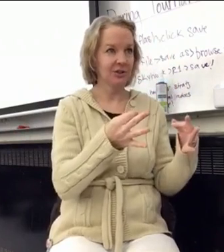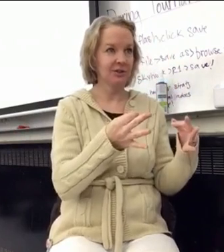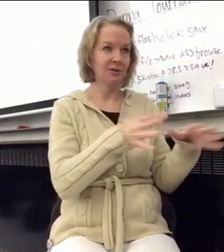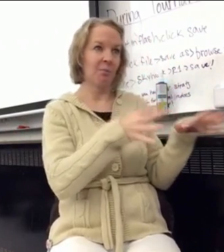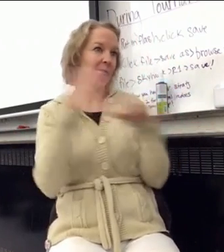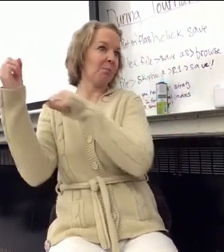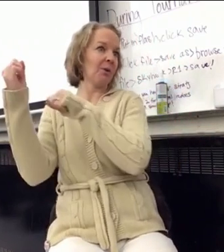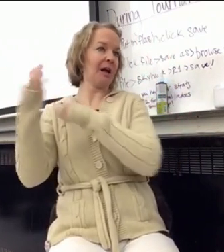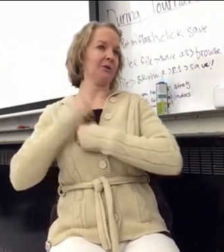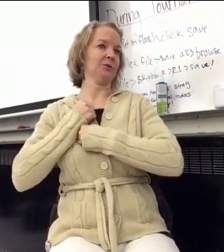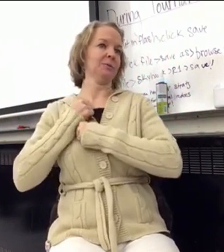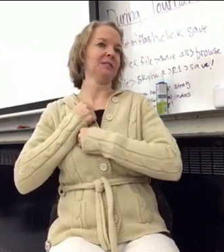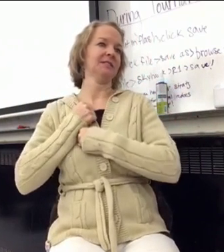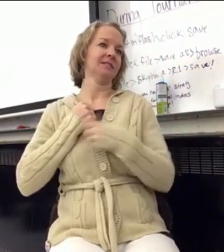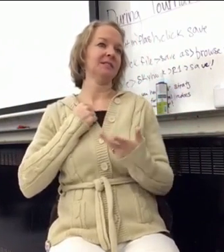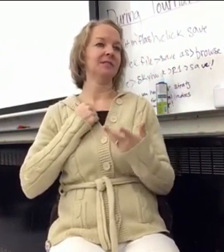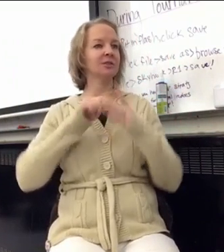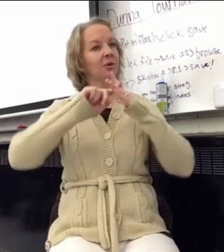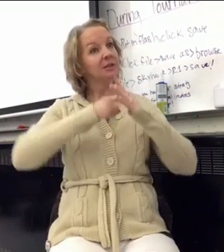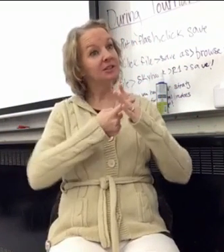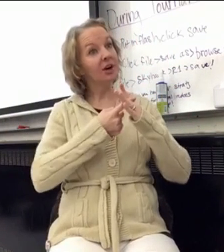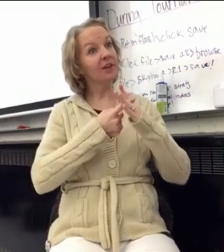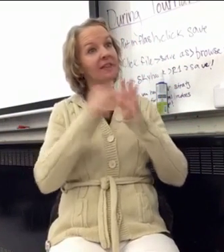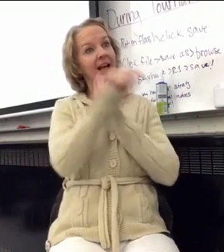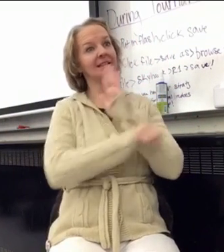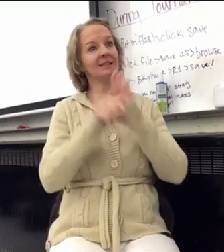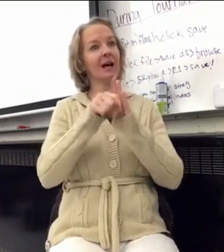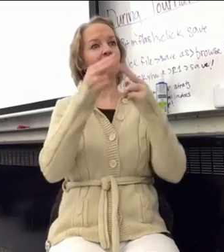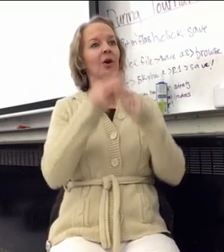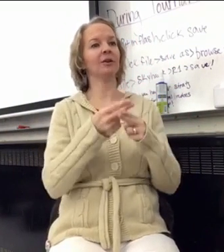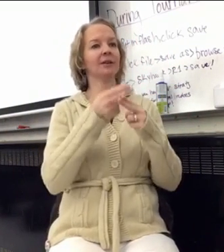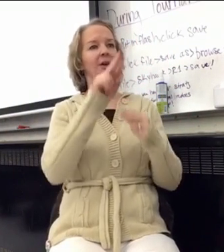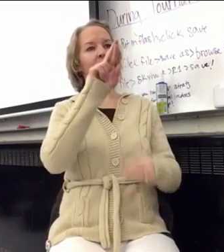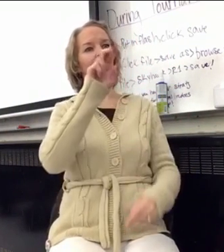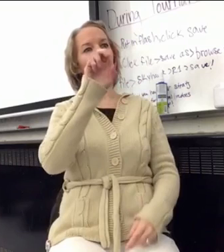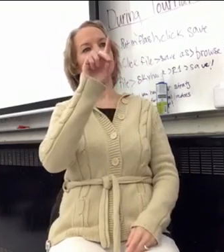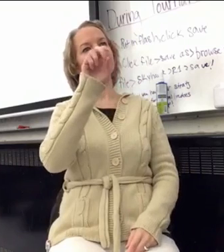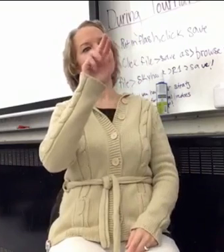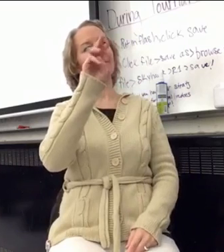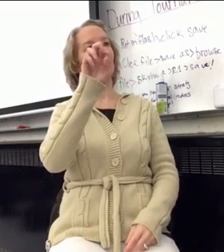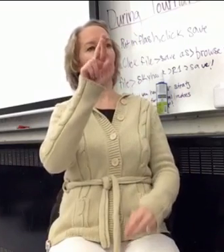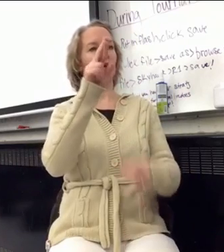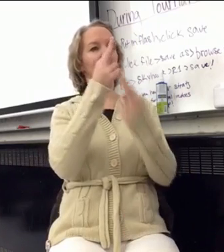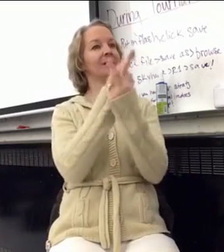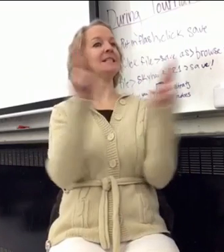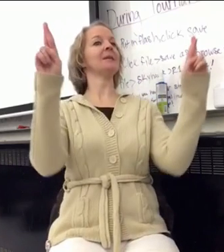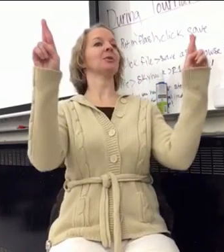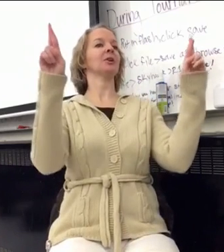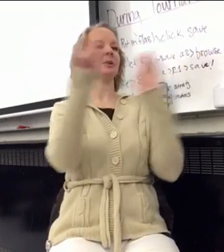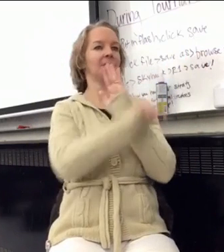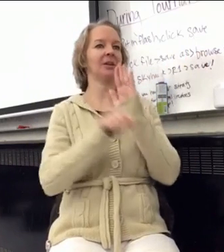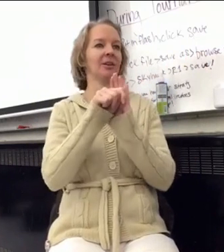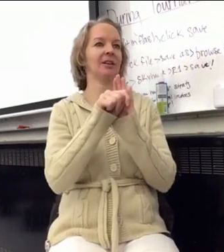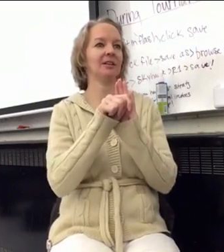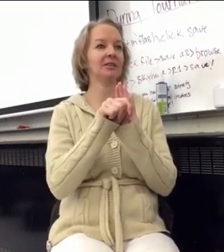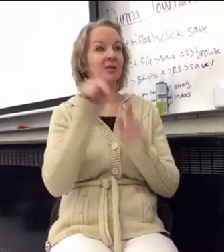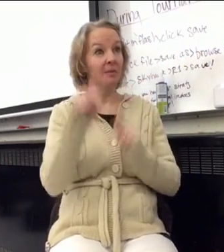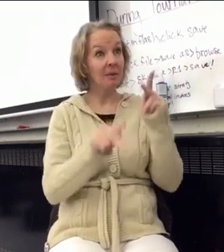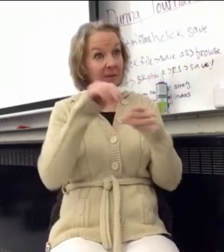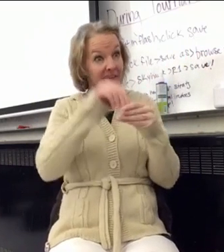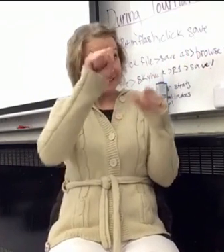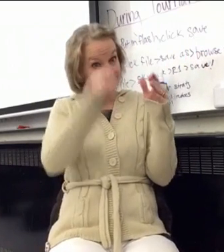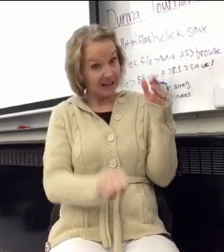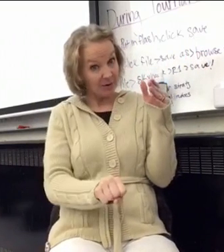South. So we begin the period of time that is known as the Redeemer period. Basically, this is going to be people that are in the South, and if you